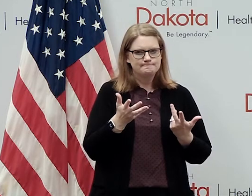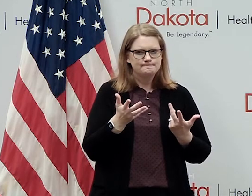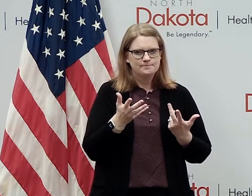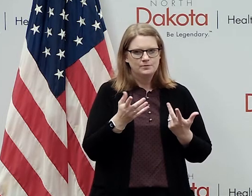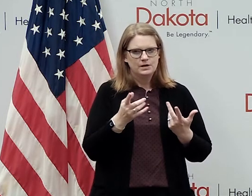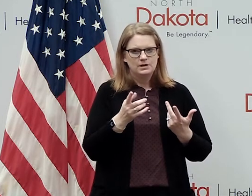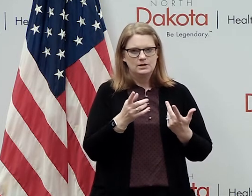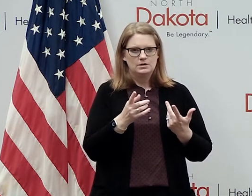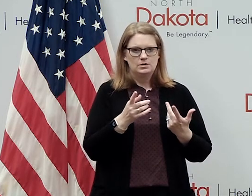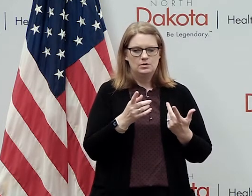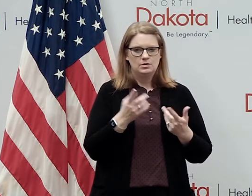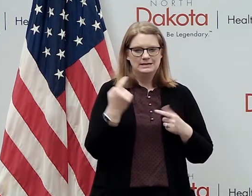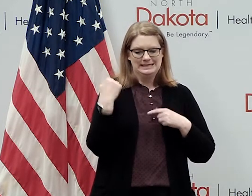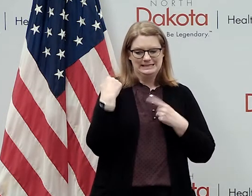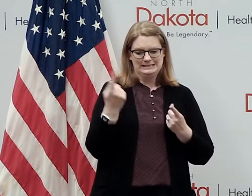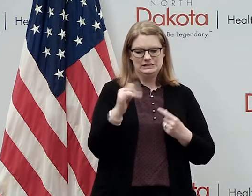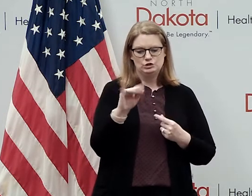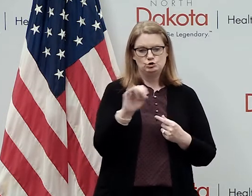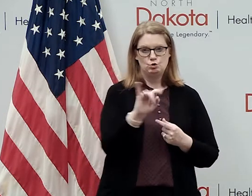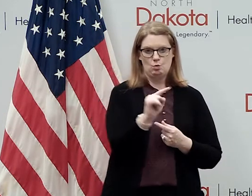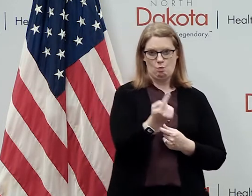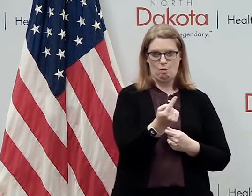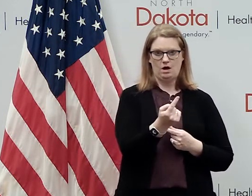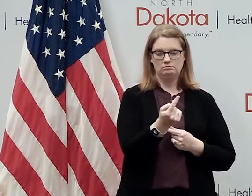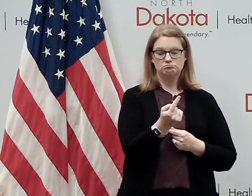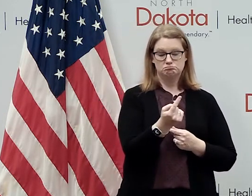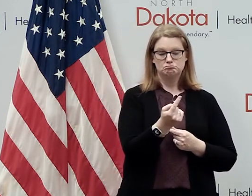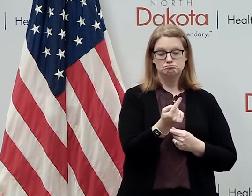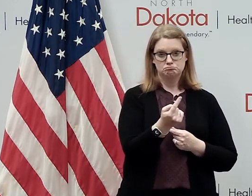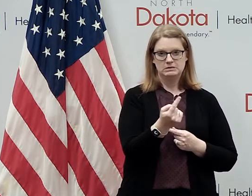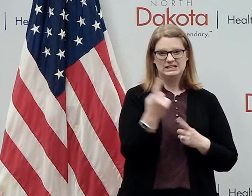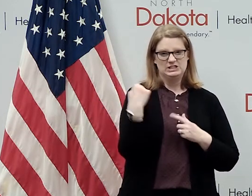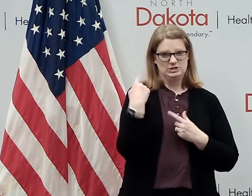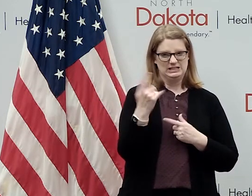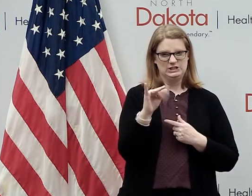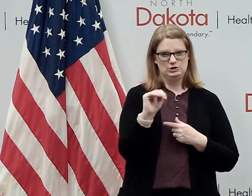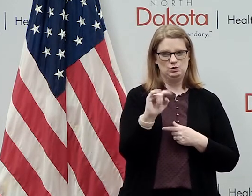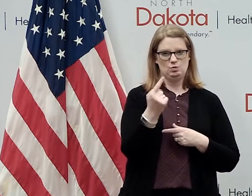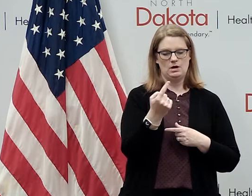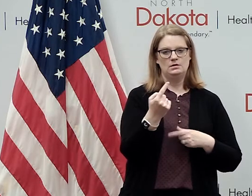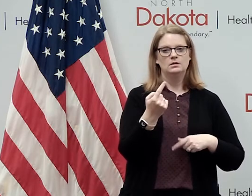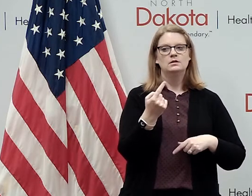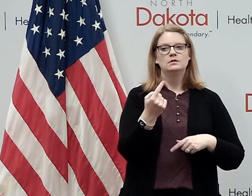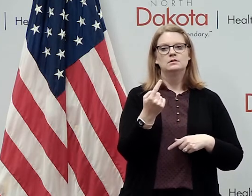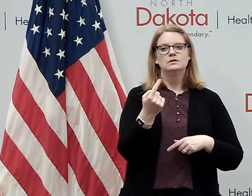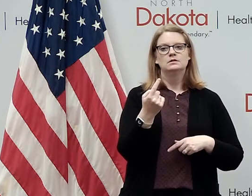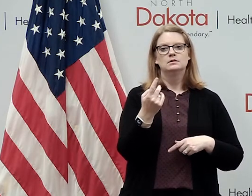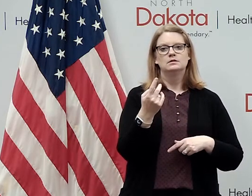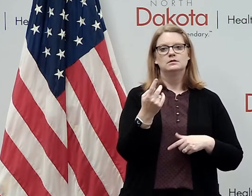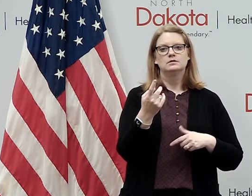our baseline here. Since June 1, again, great numbers. 7 days